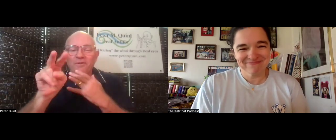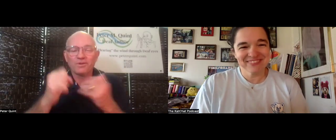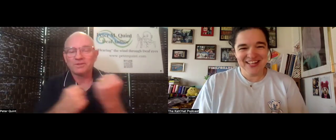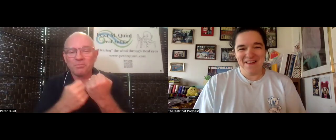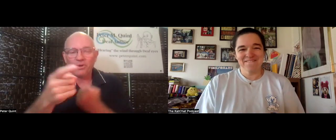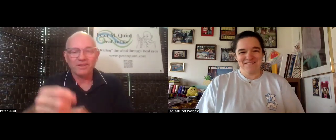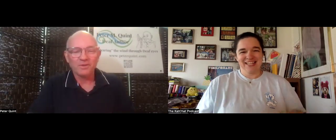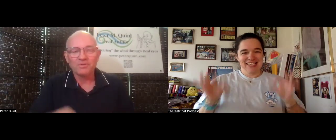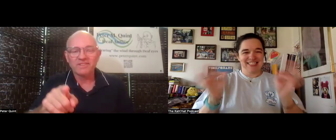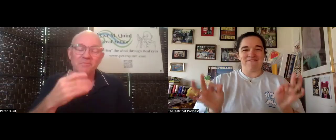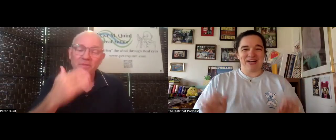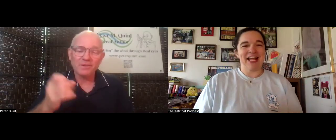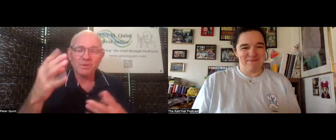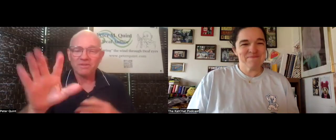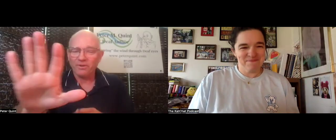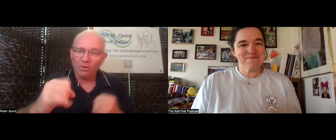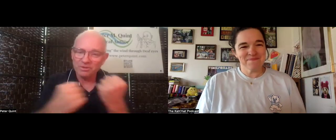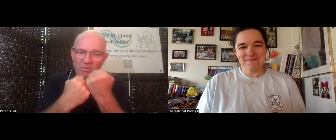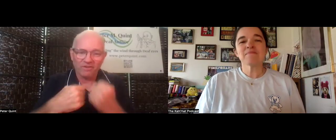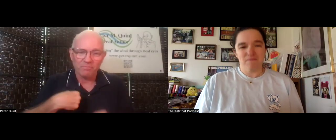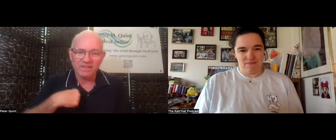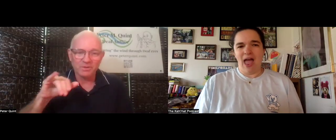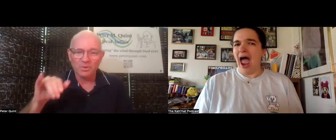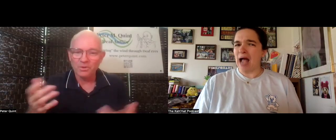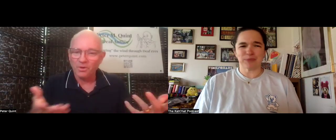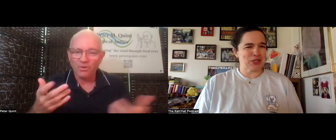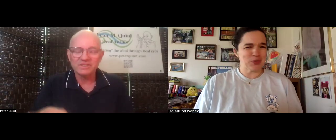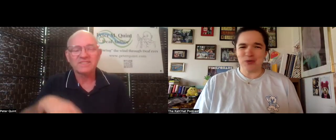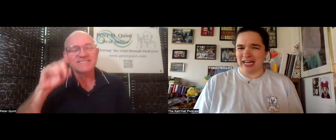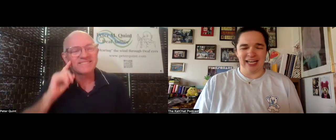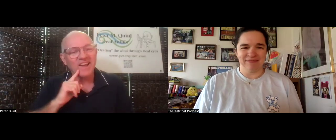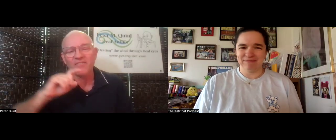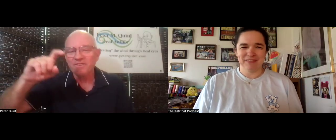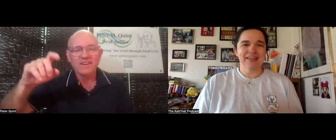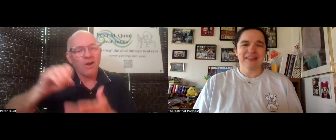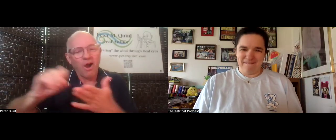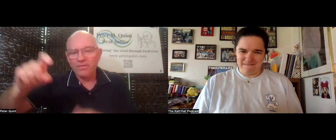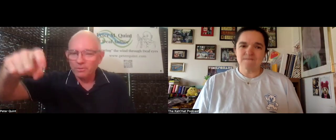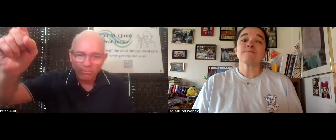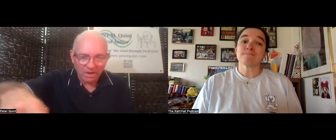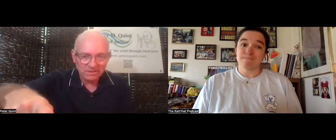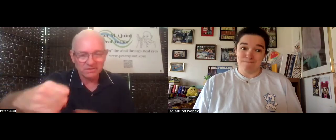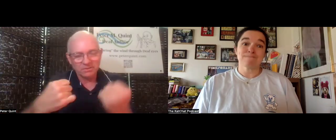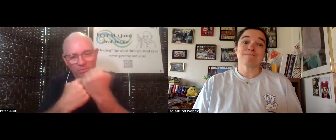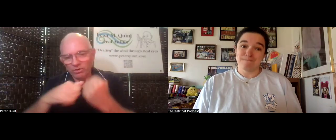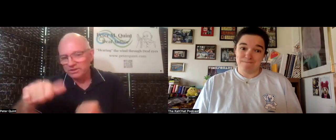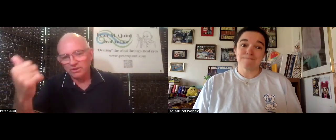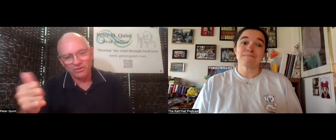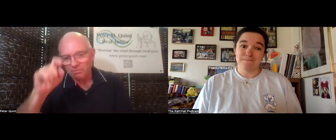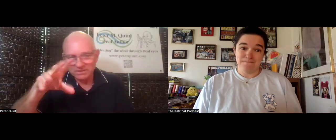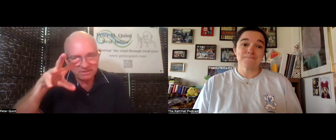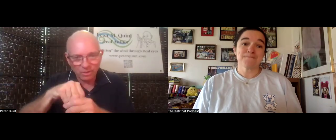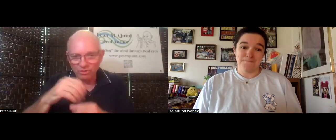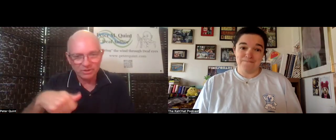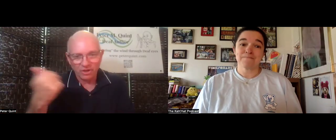Yeah, I look forward to supporting you. And well, thank Definitely. you for your support of me too. Just Absolutely. yeah, authors must support each